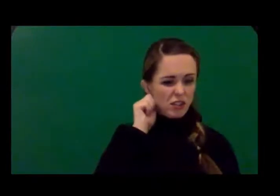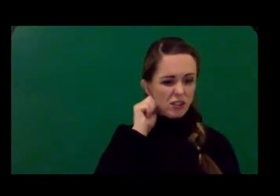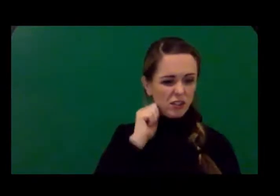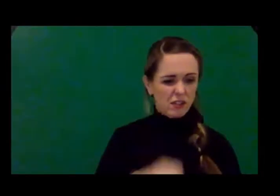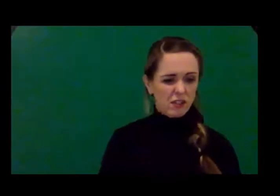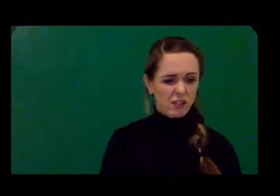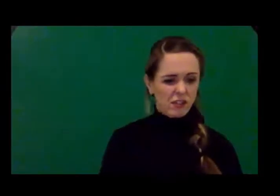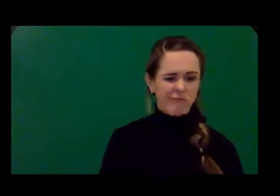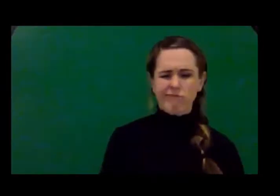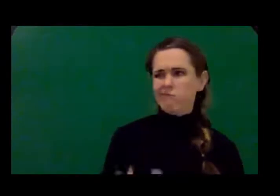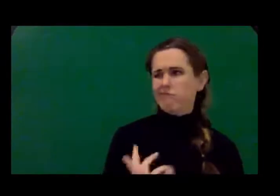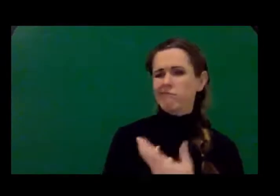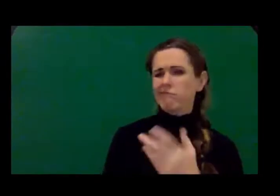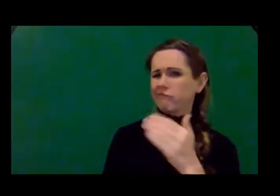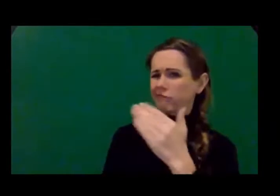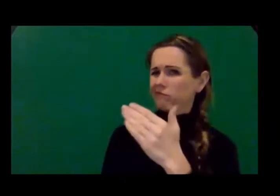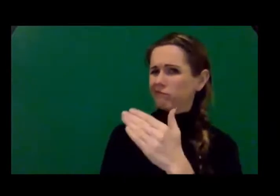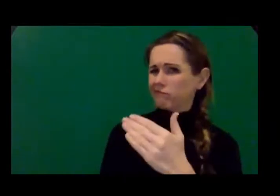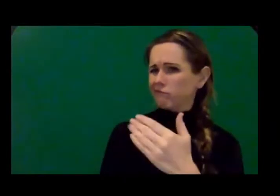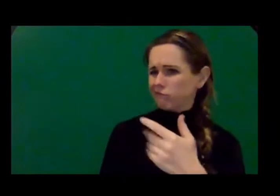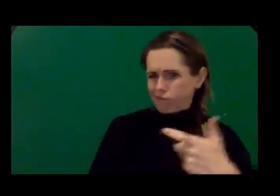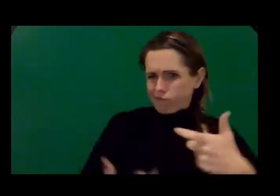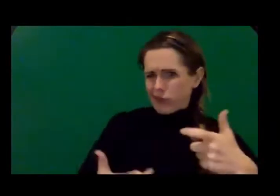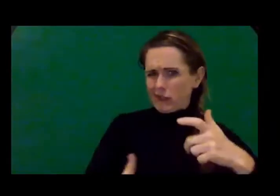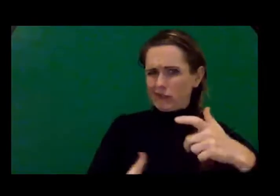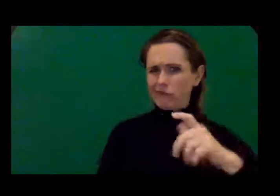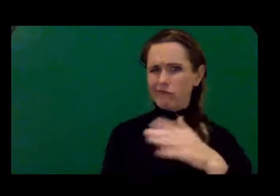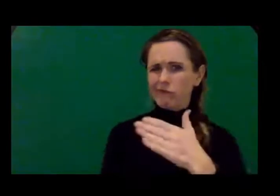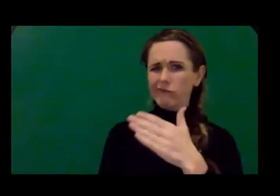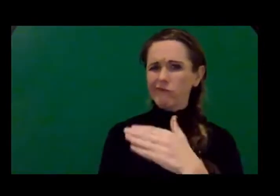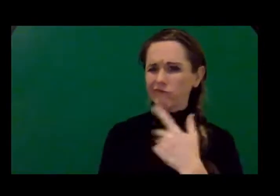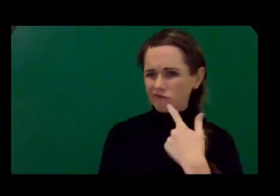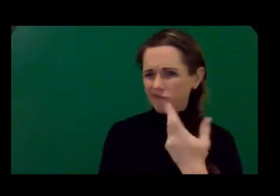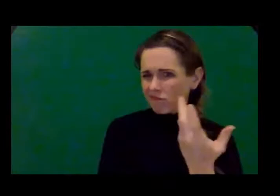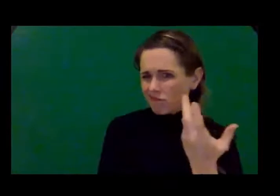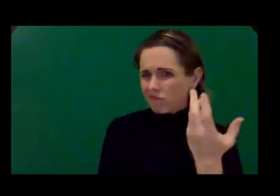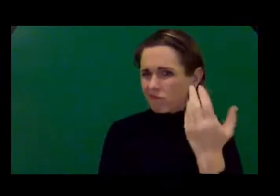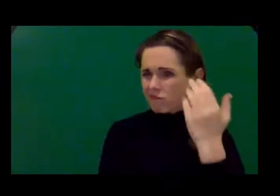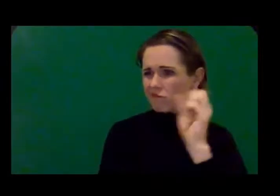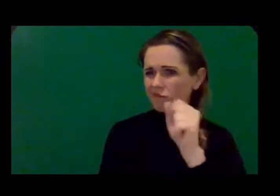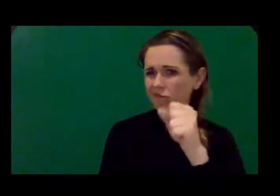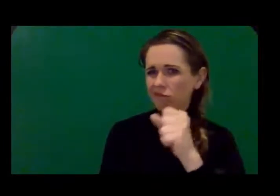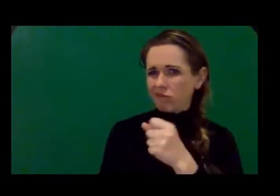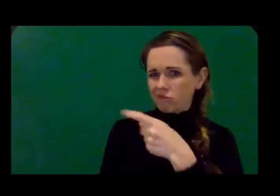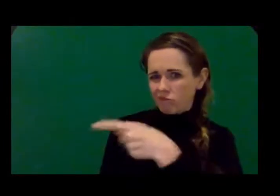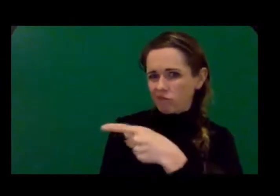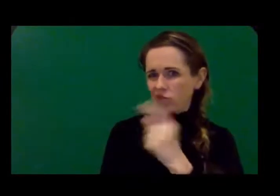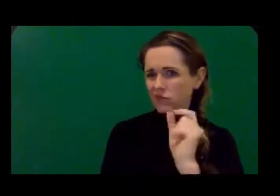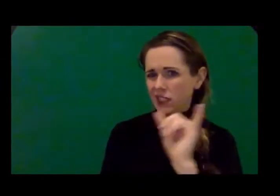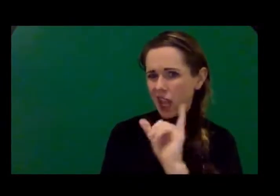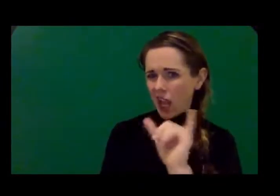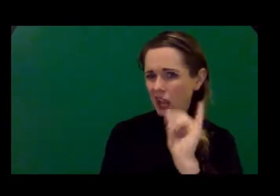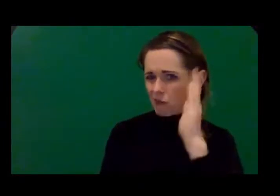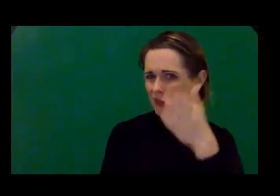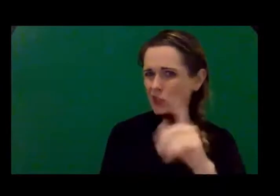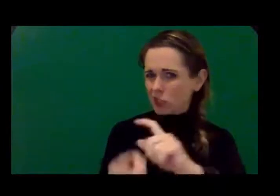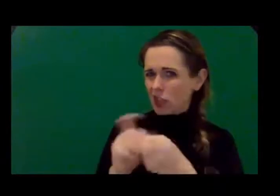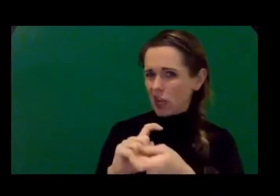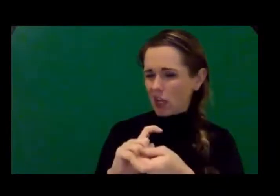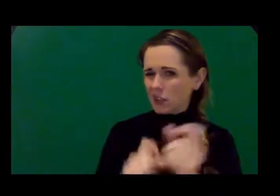And the big fish says, well, yeah. And you're just like that. You will change as well.